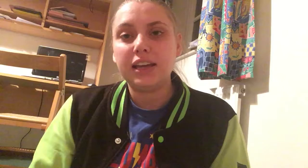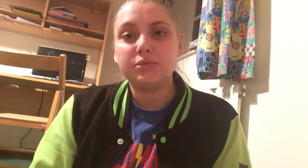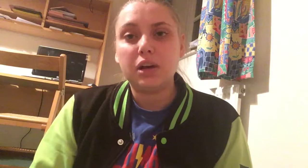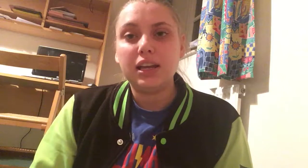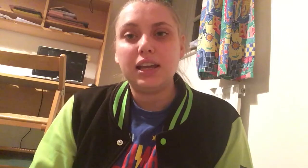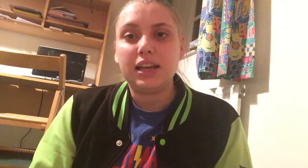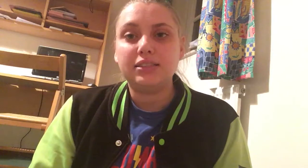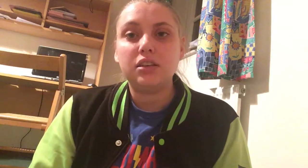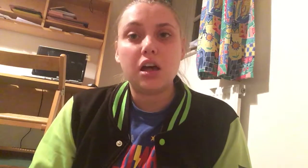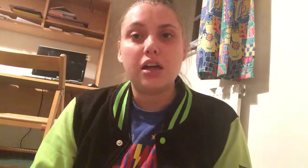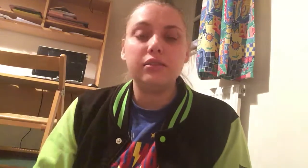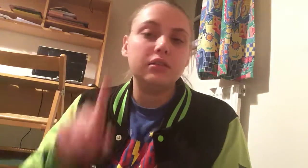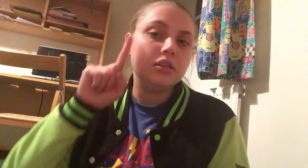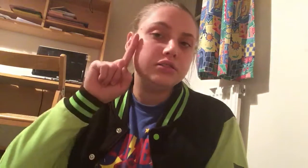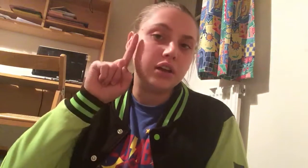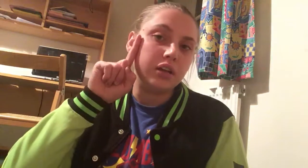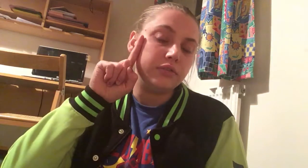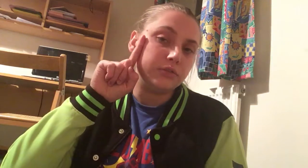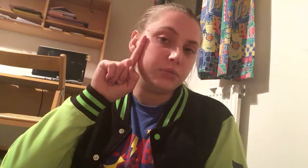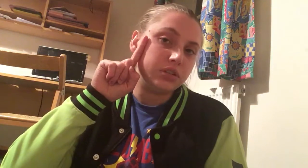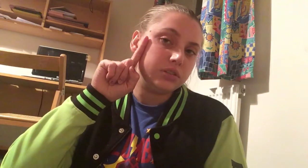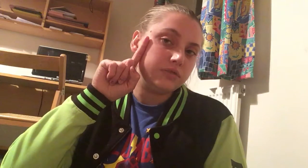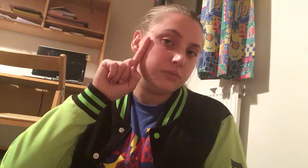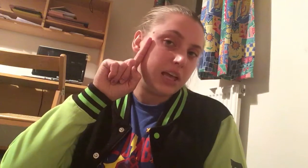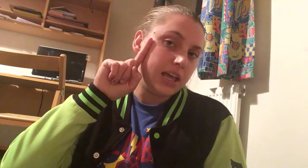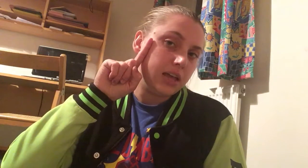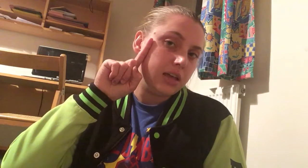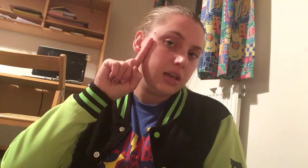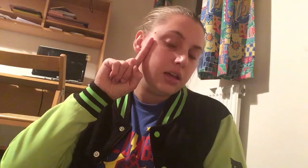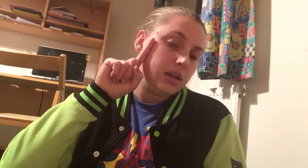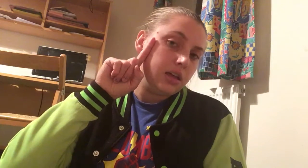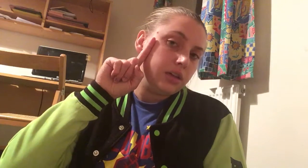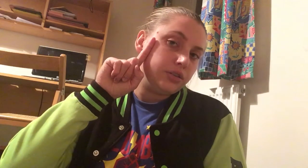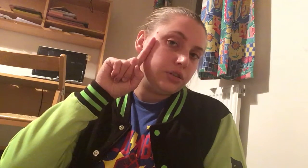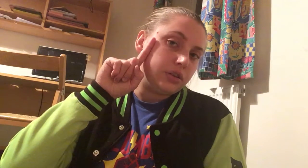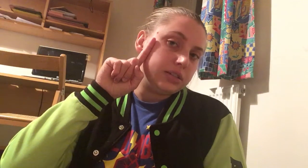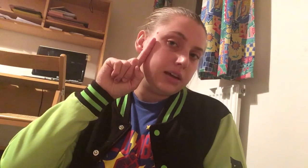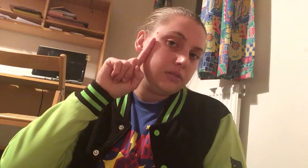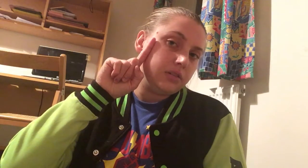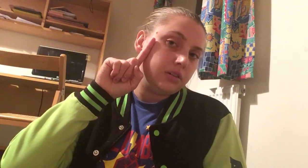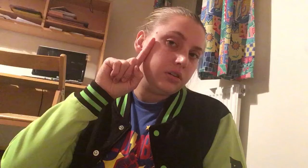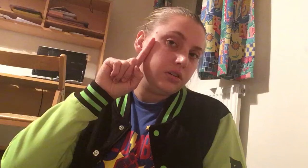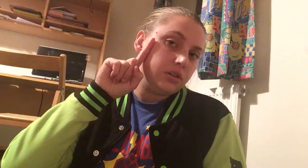Next one is girl. So from here, you go down.